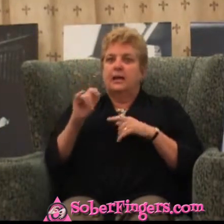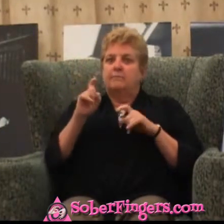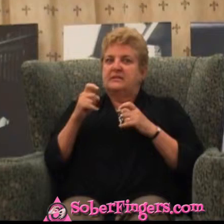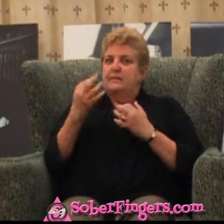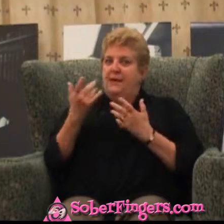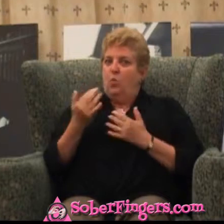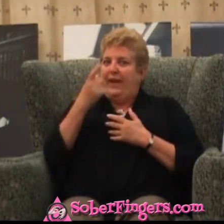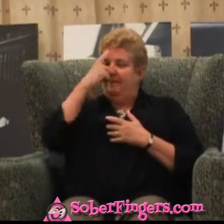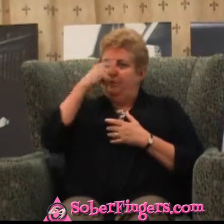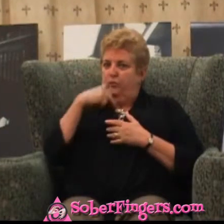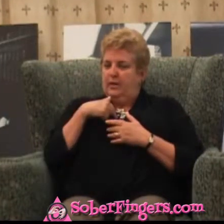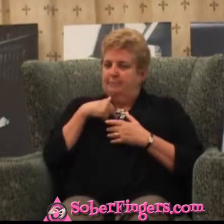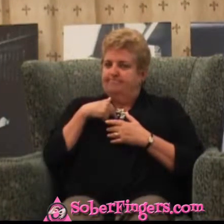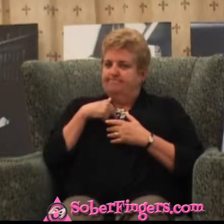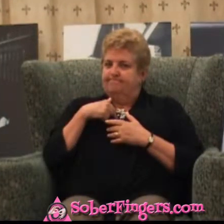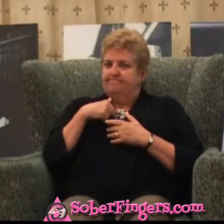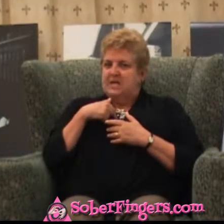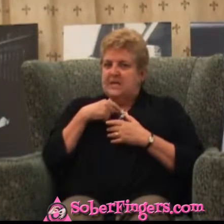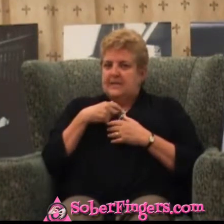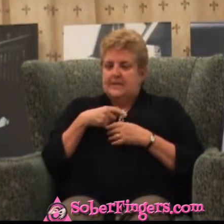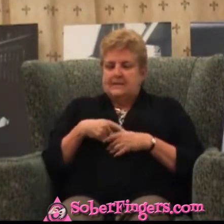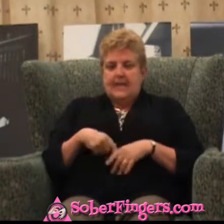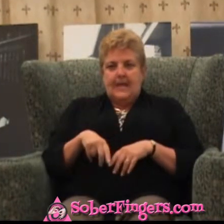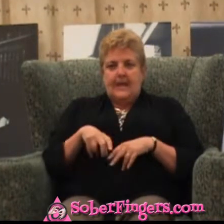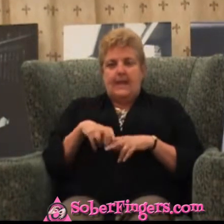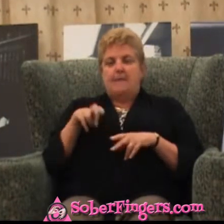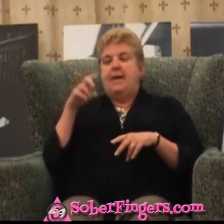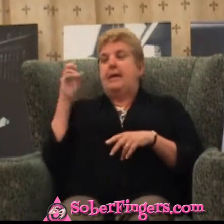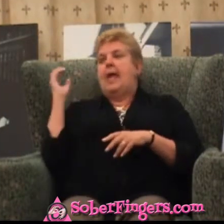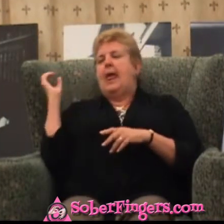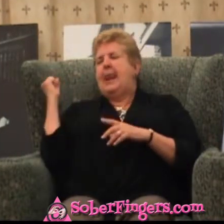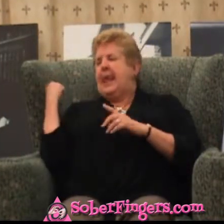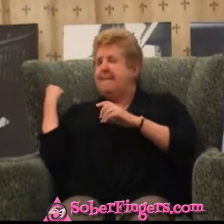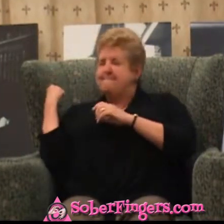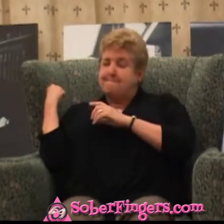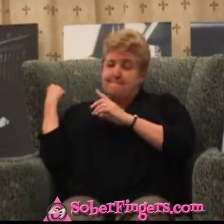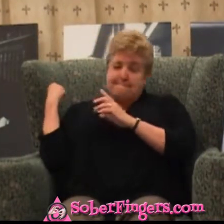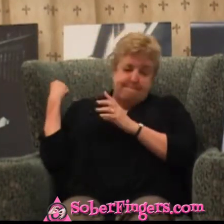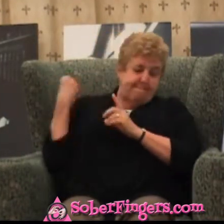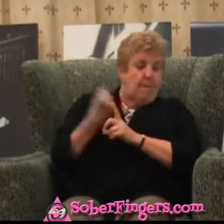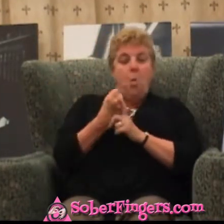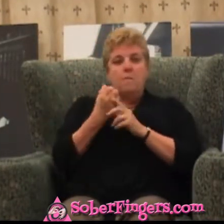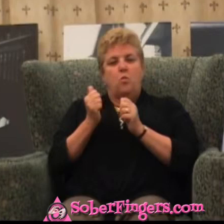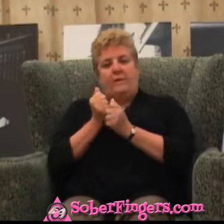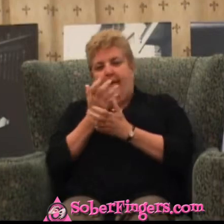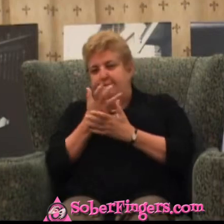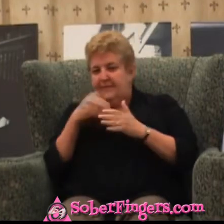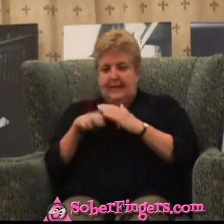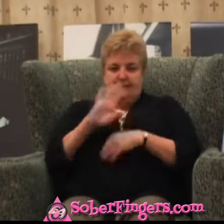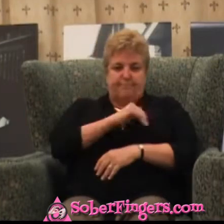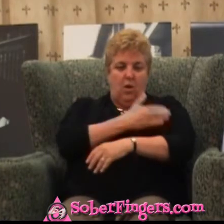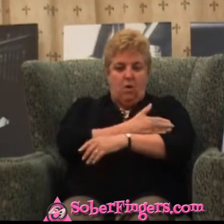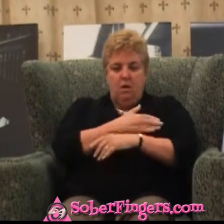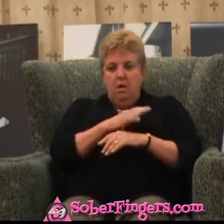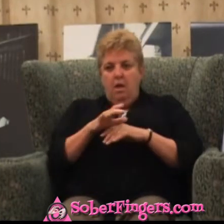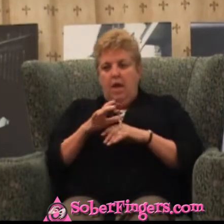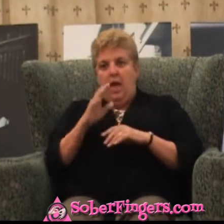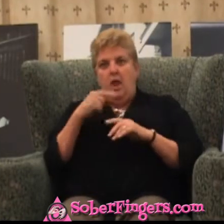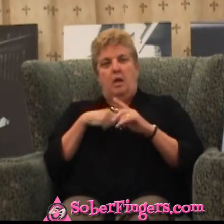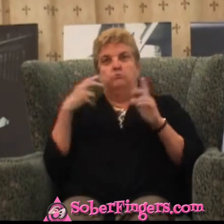because he must have leaned back and hit me with everything in his power. And I find myself flying over my